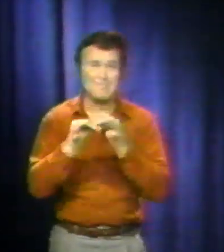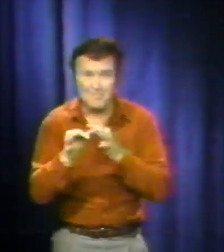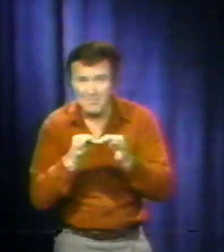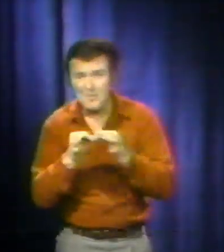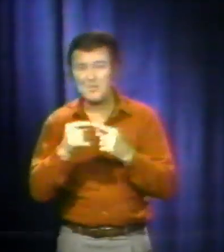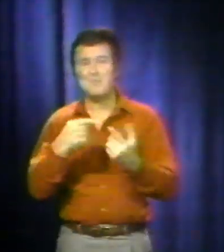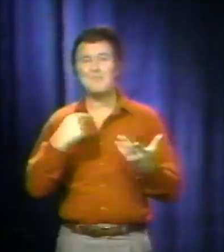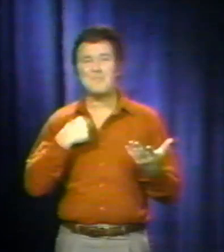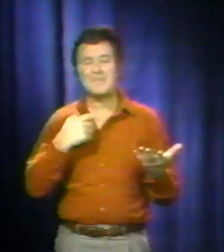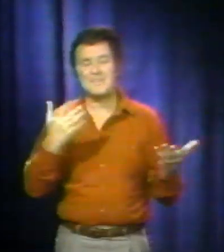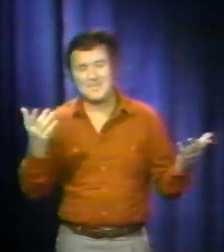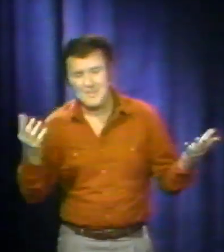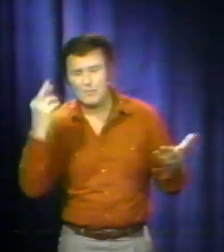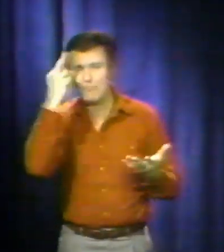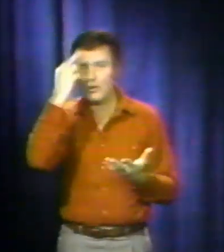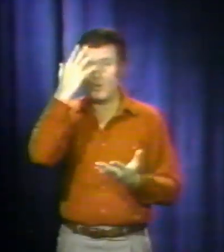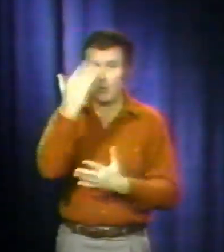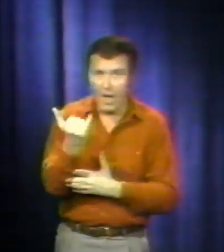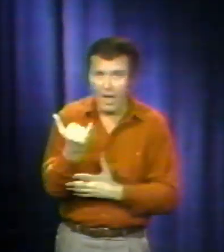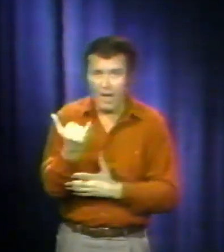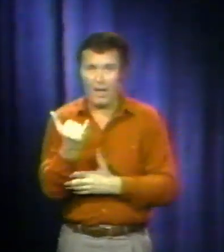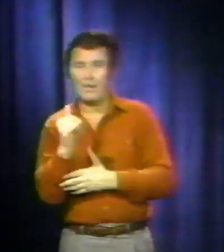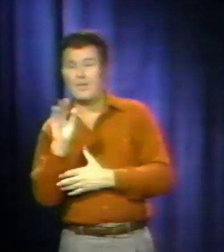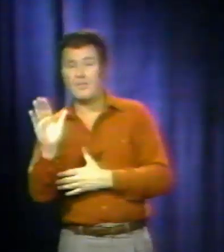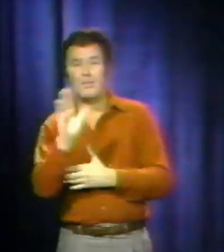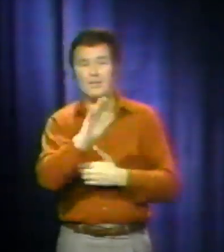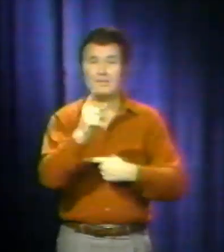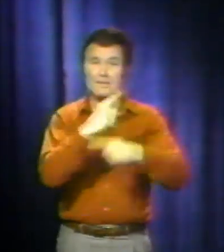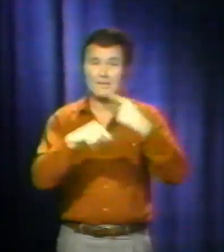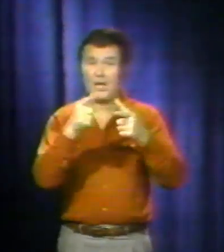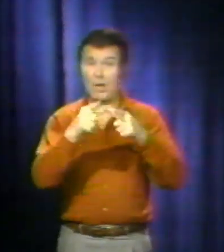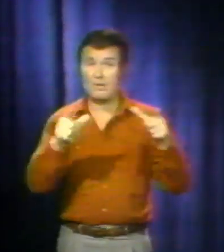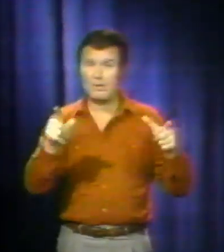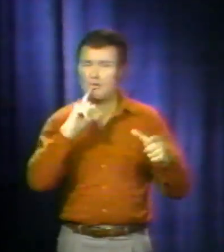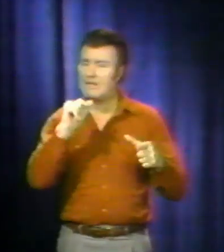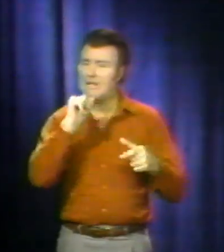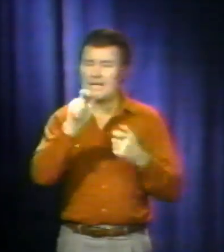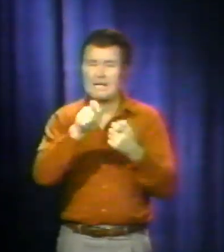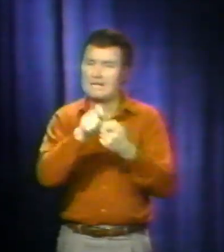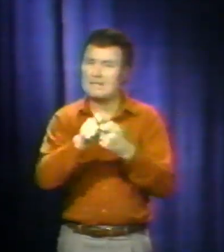to me the reason why their sign language is not exactly the same.